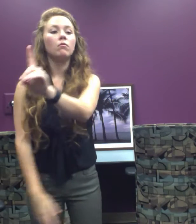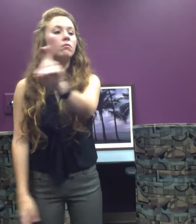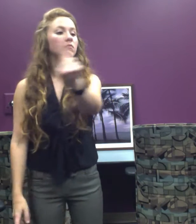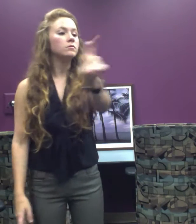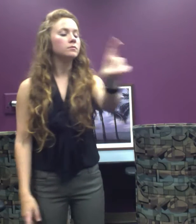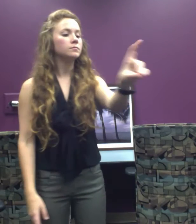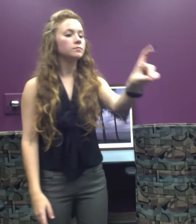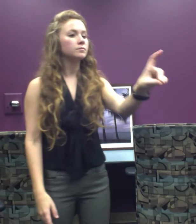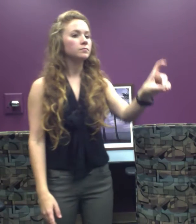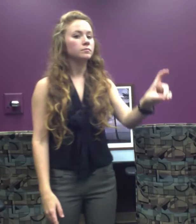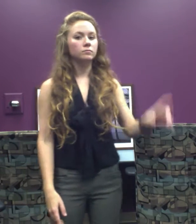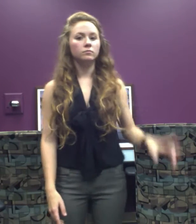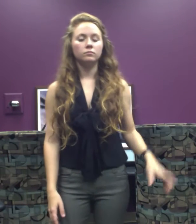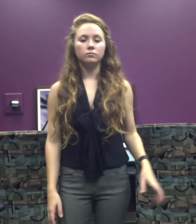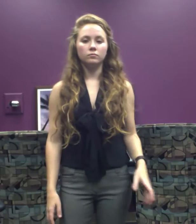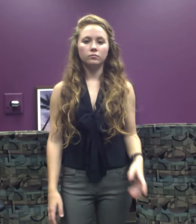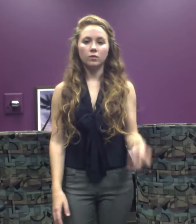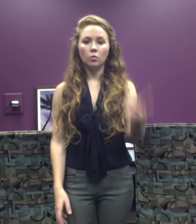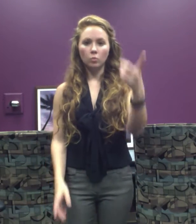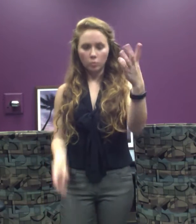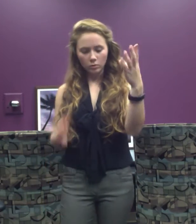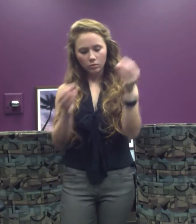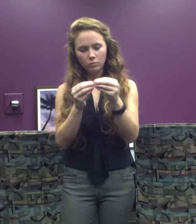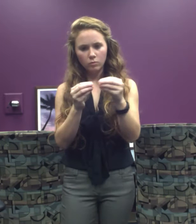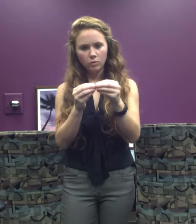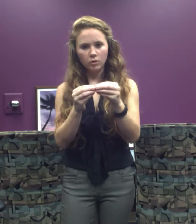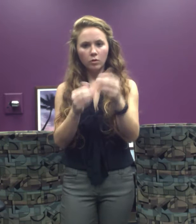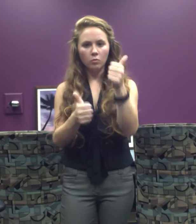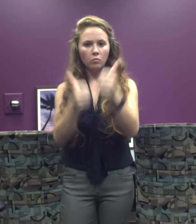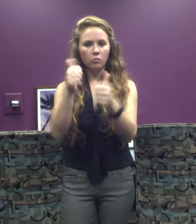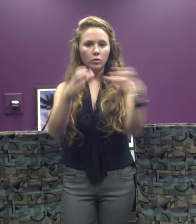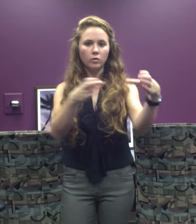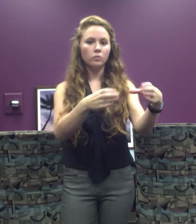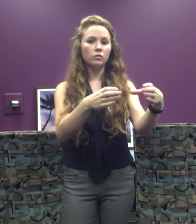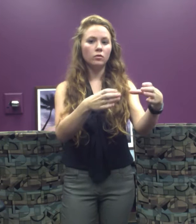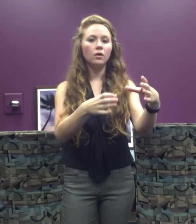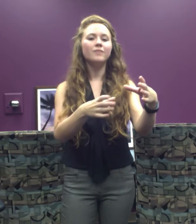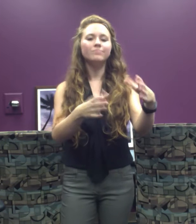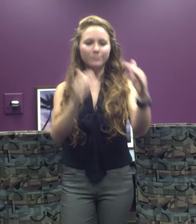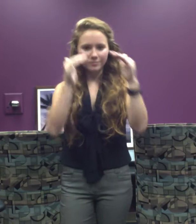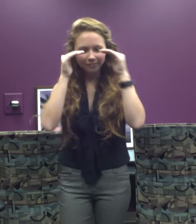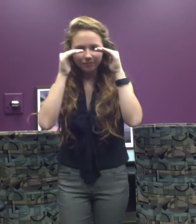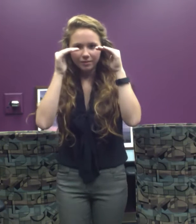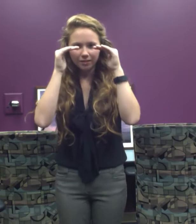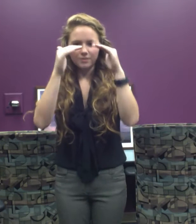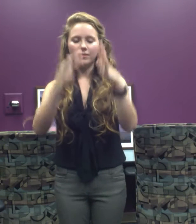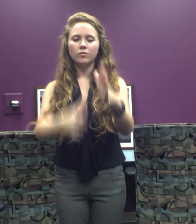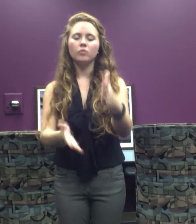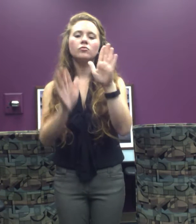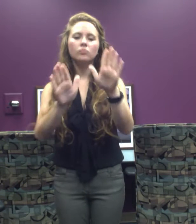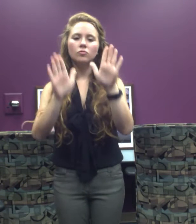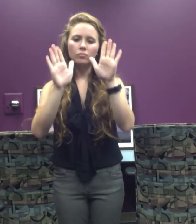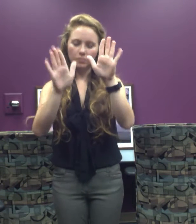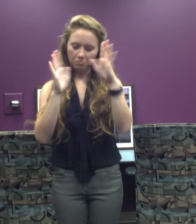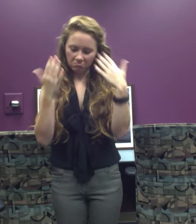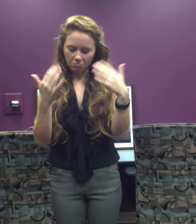that remains incomplete is which cube? Eye level. Now if you had